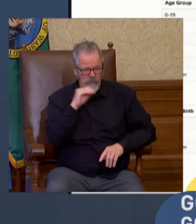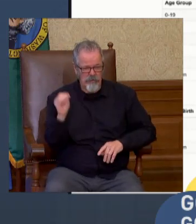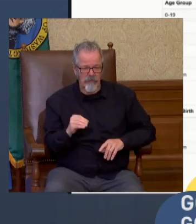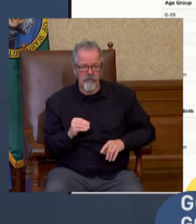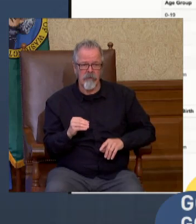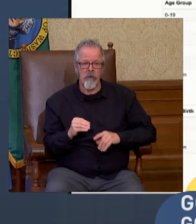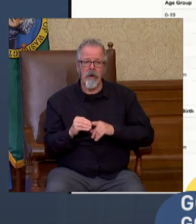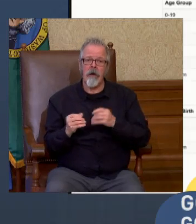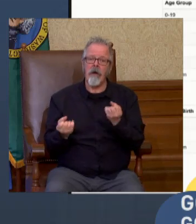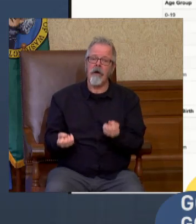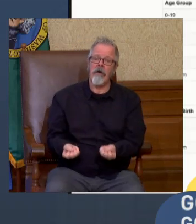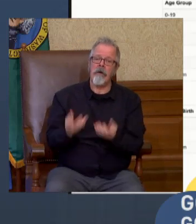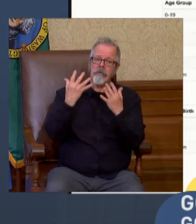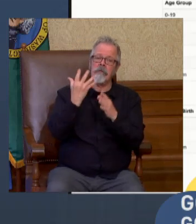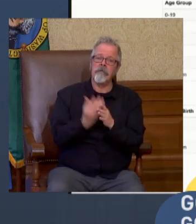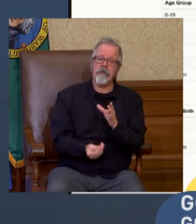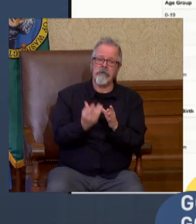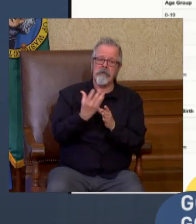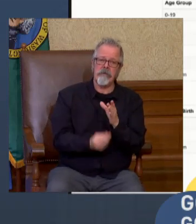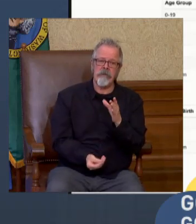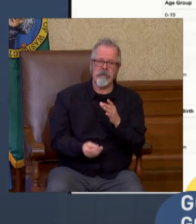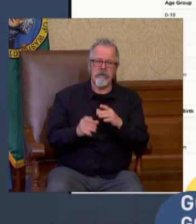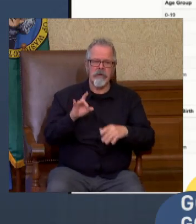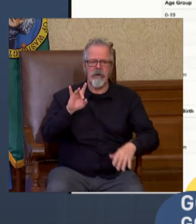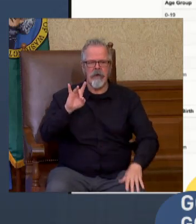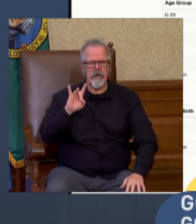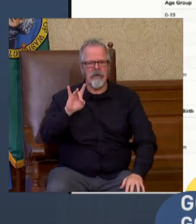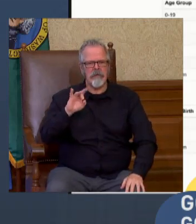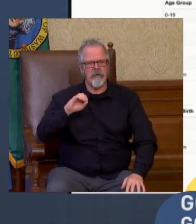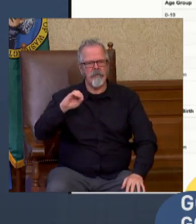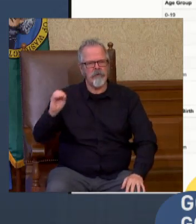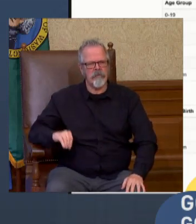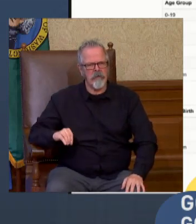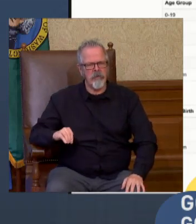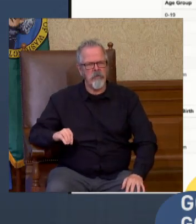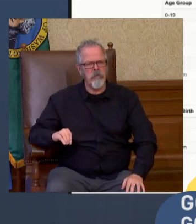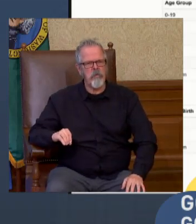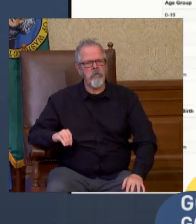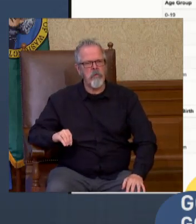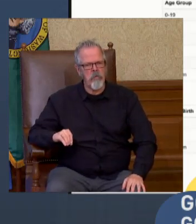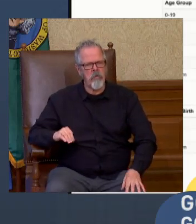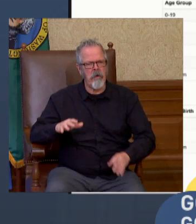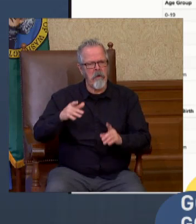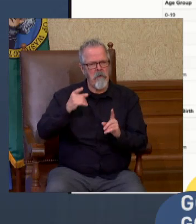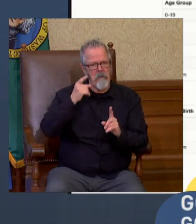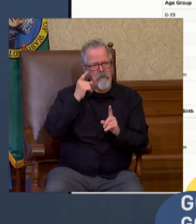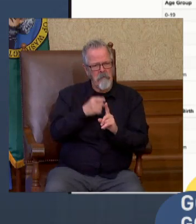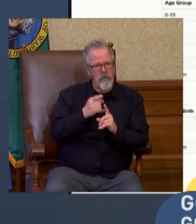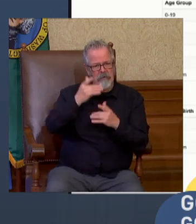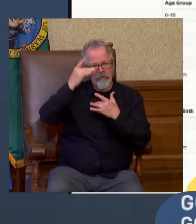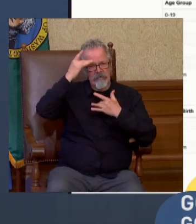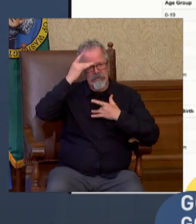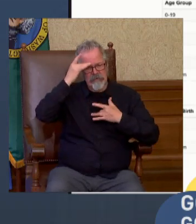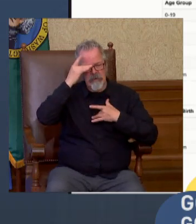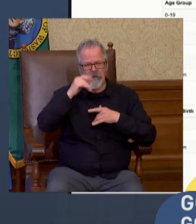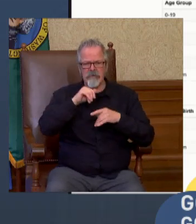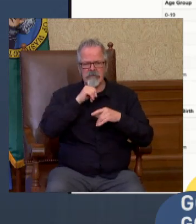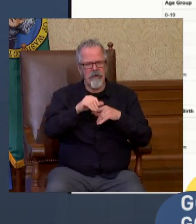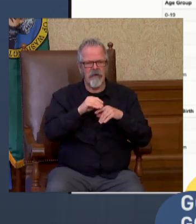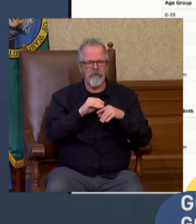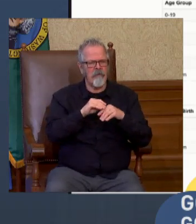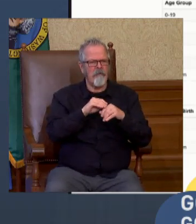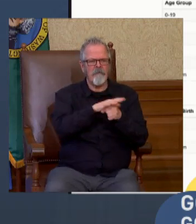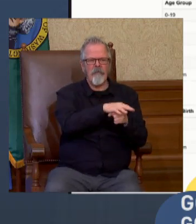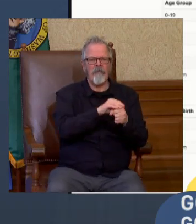are dedicated to finding all we can to try to reduce the inequities associated with this, in part by doing things like